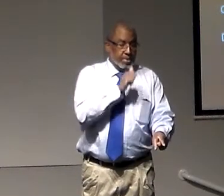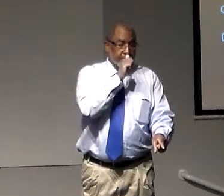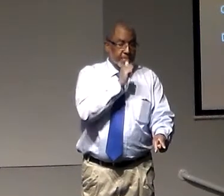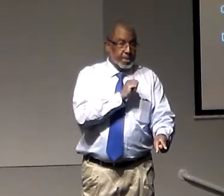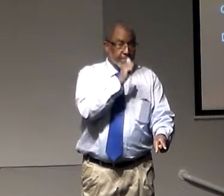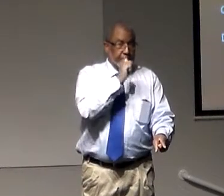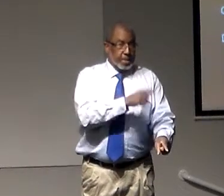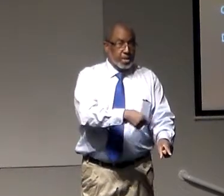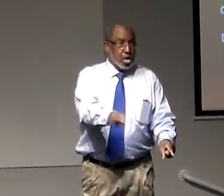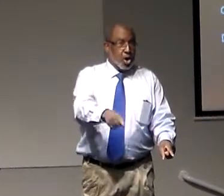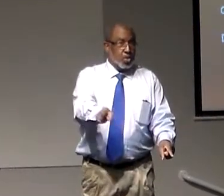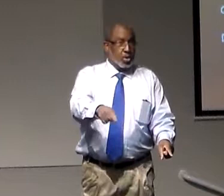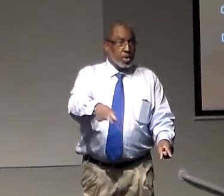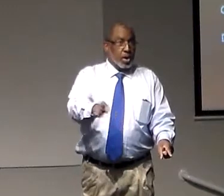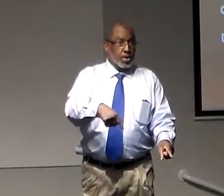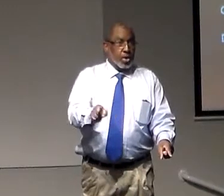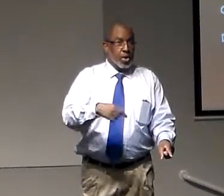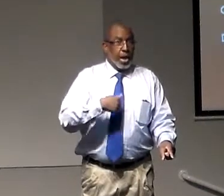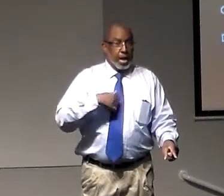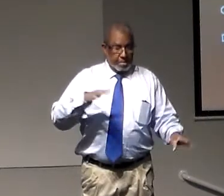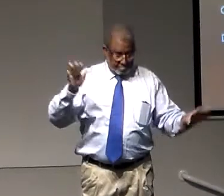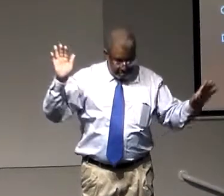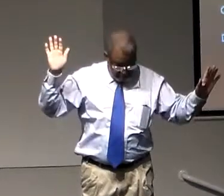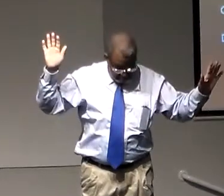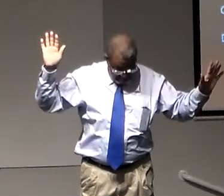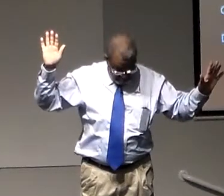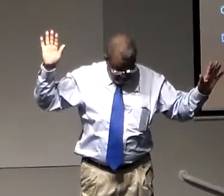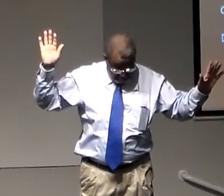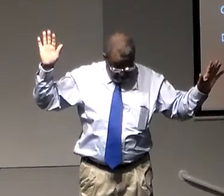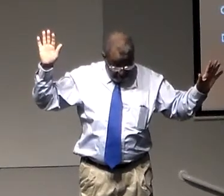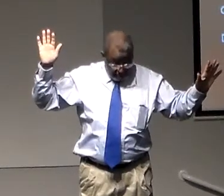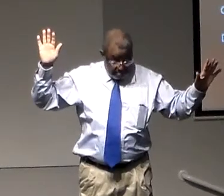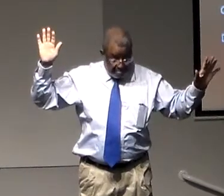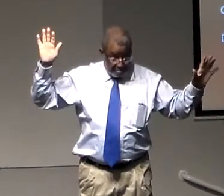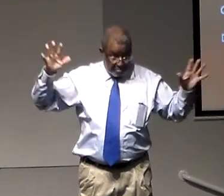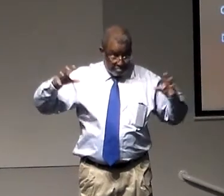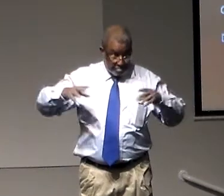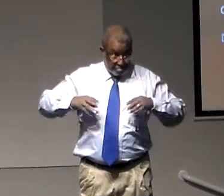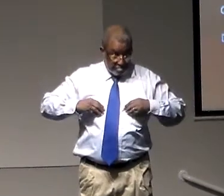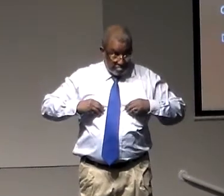Then no, you need to be patient. Go, go, go. Okay, okay.